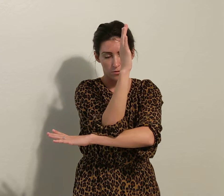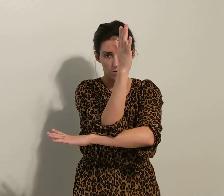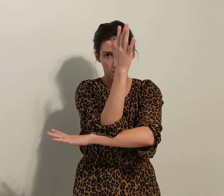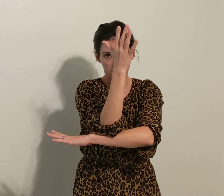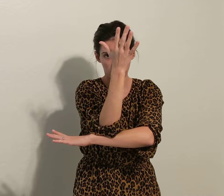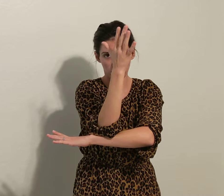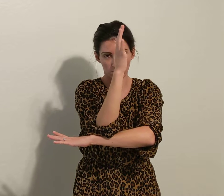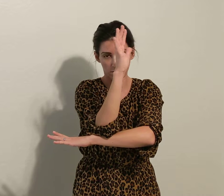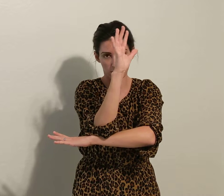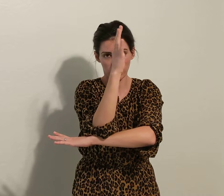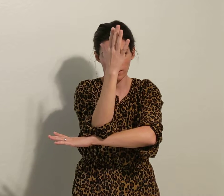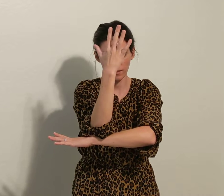across the dirt,